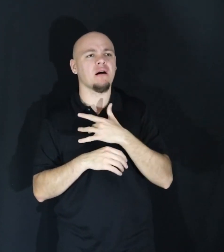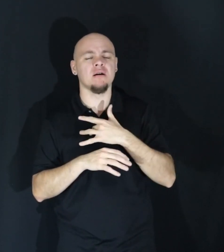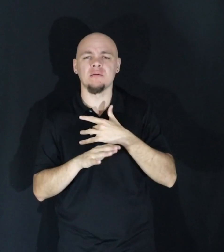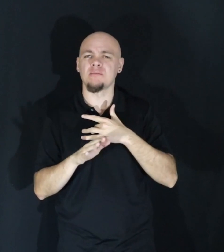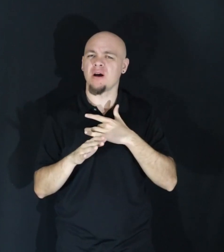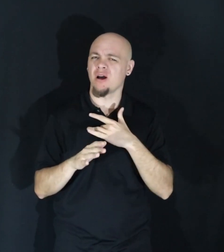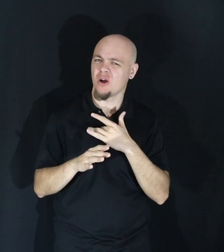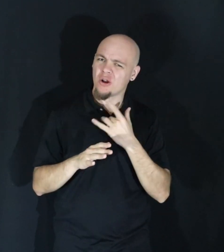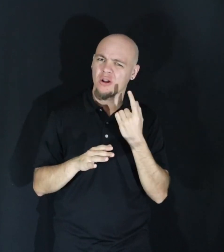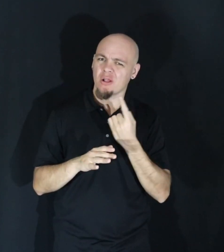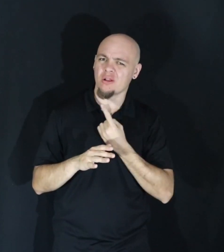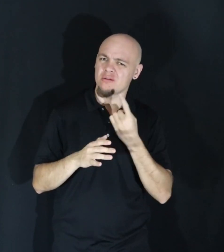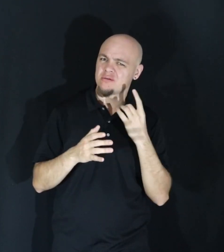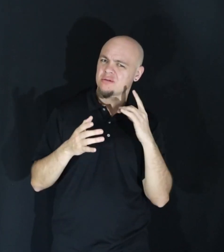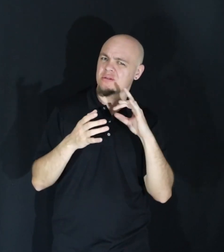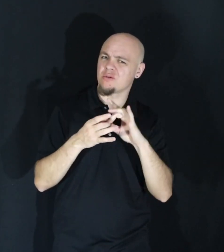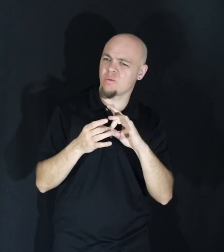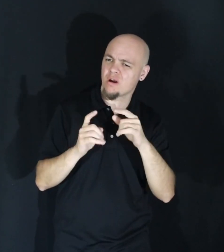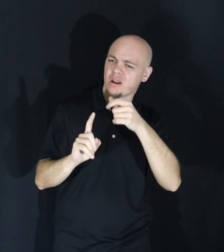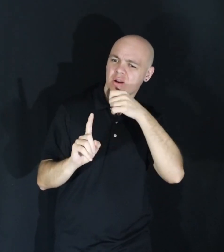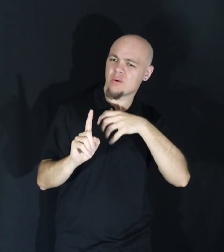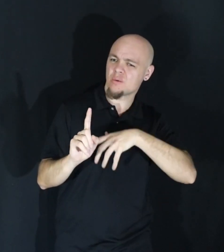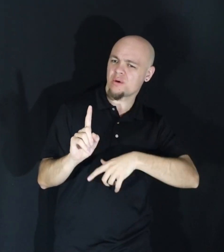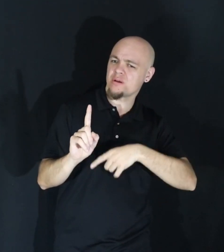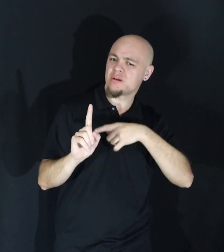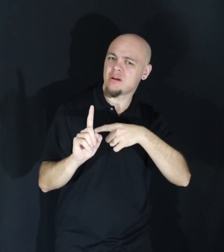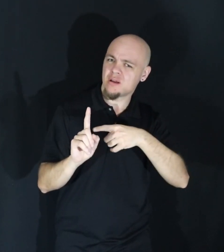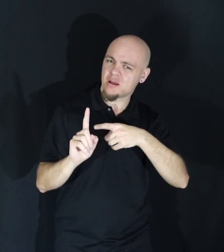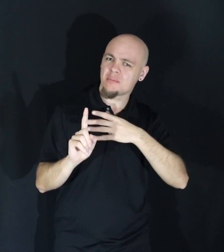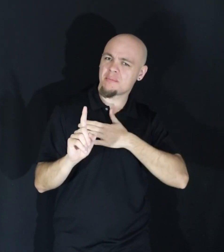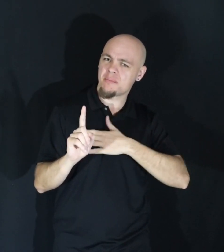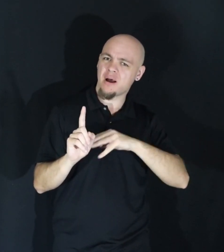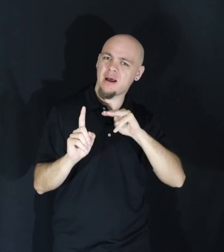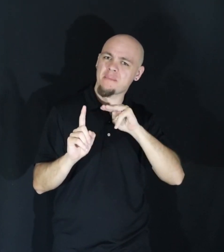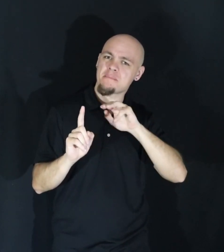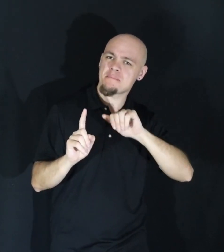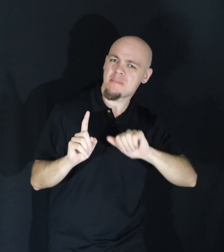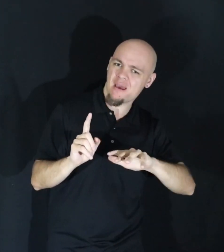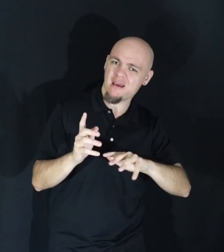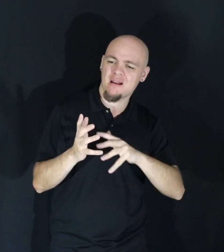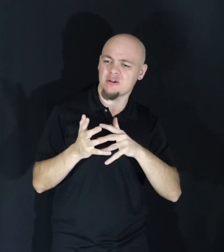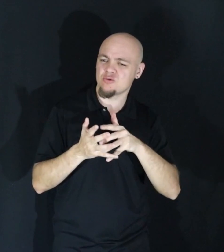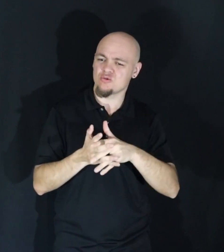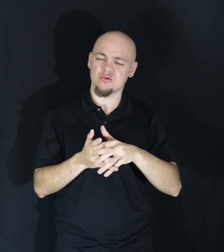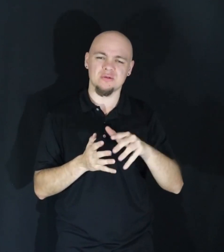tethers to one escort. My mane has roots in dear Detroit. Thank you.